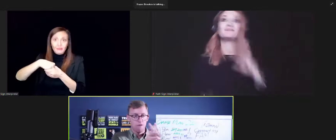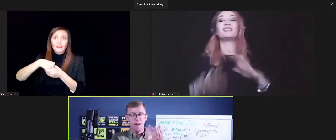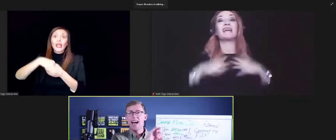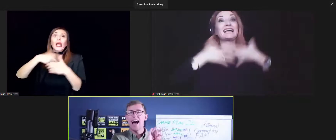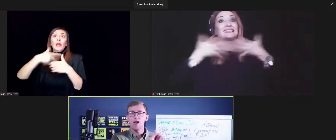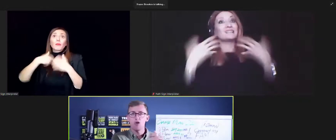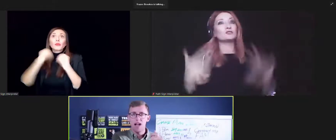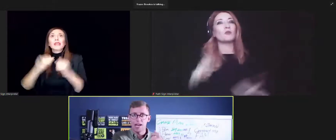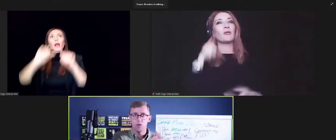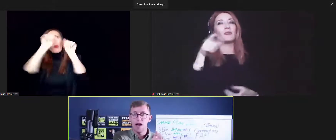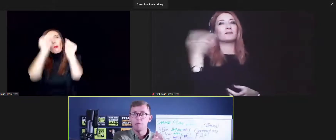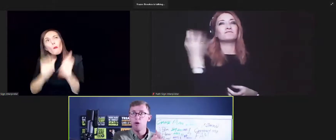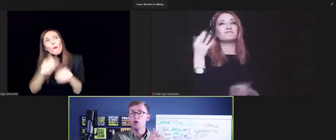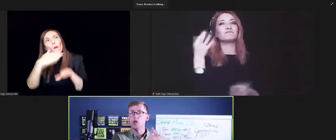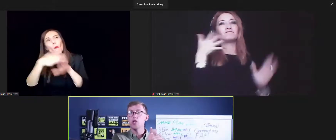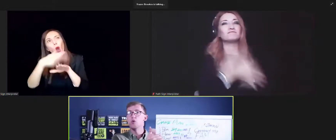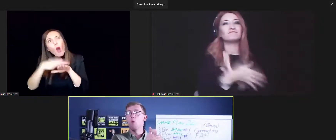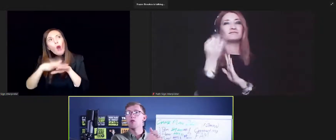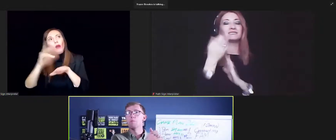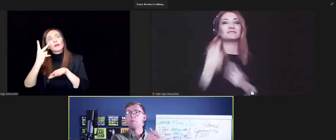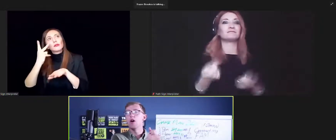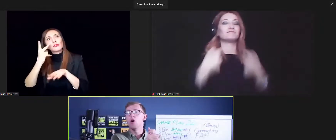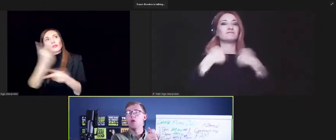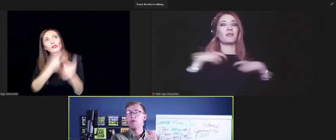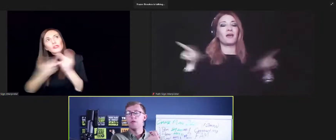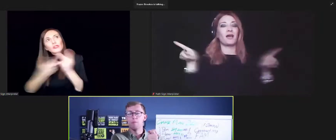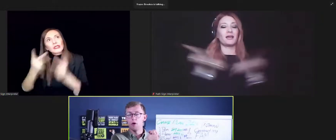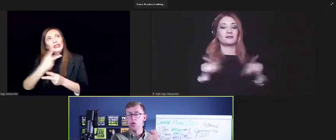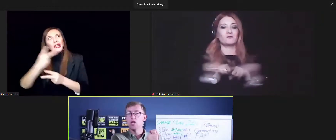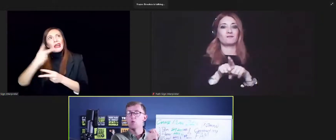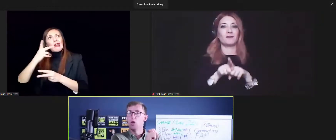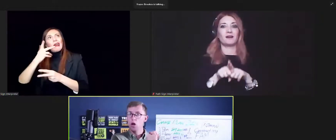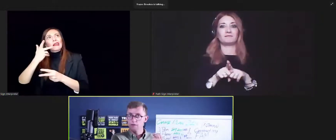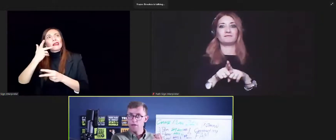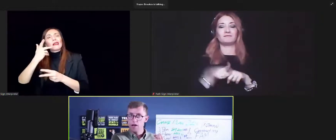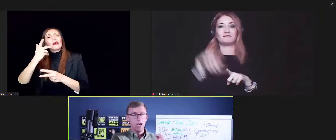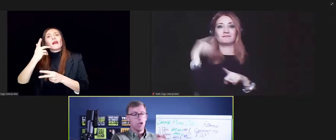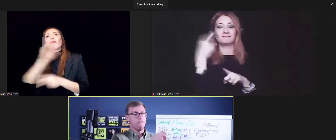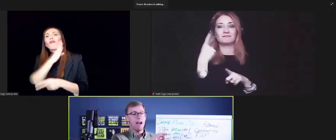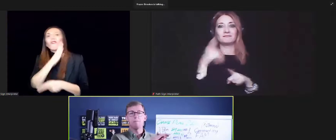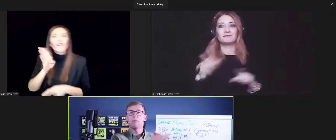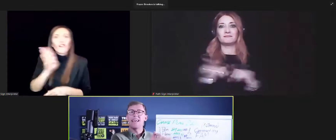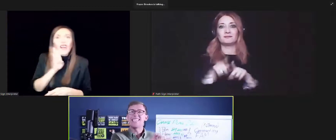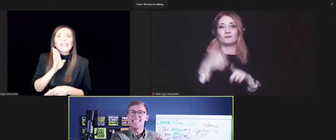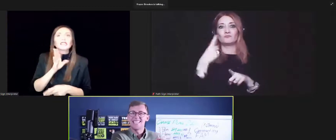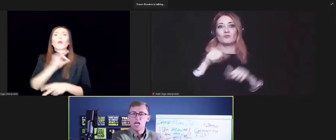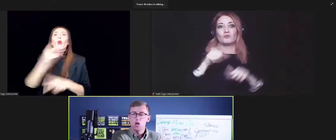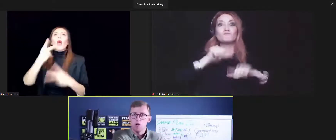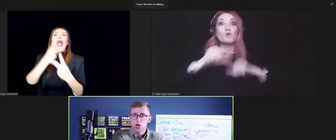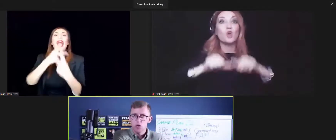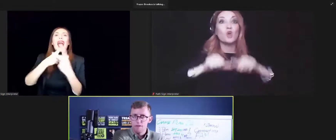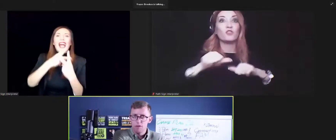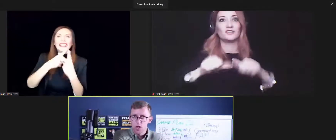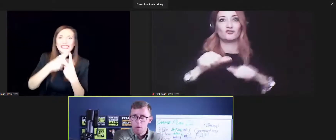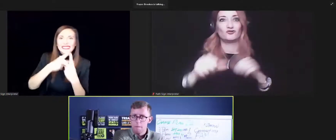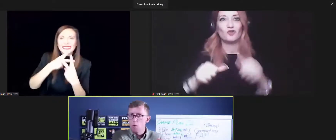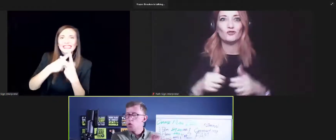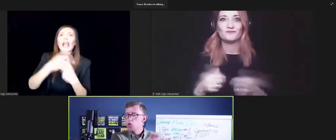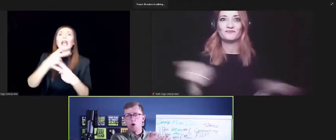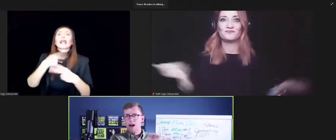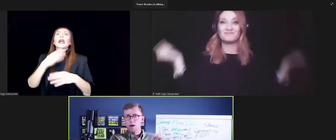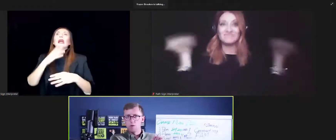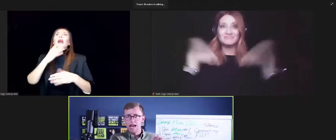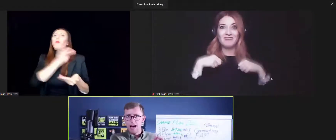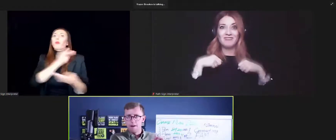You find hashtags around products that you want to buy or products that you love. You find places that you want to travel to and